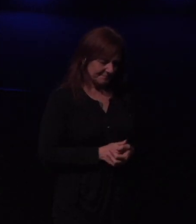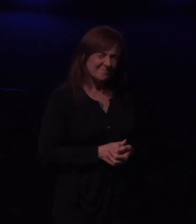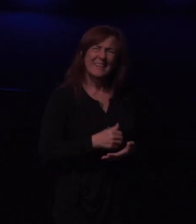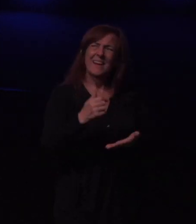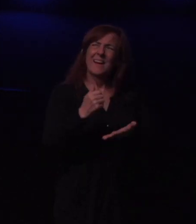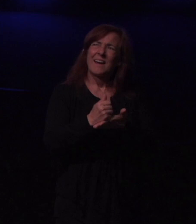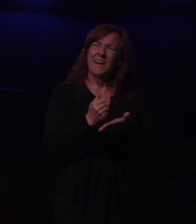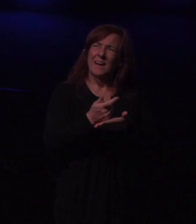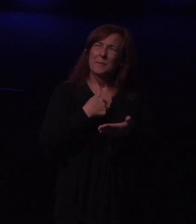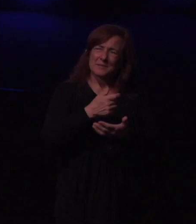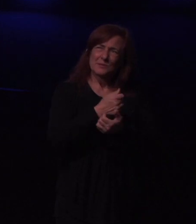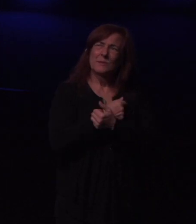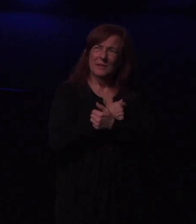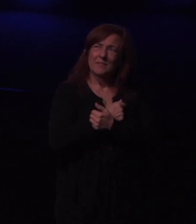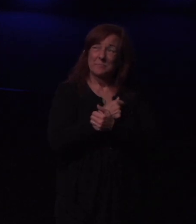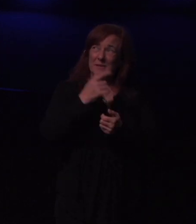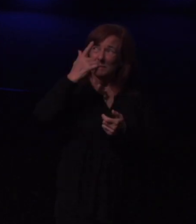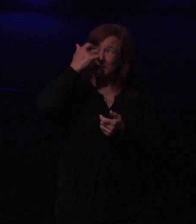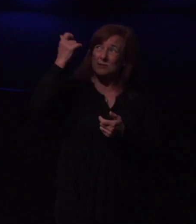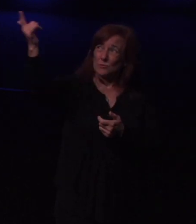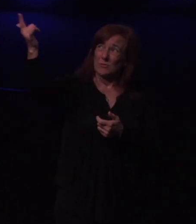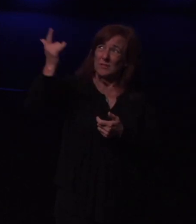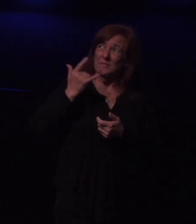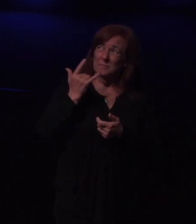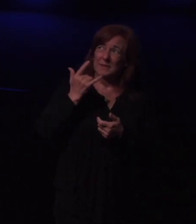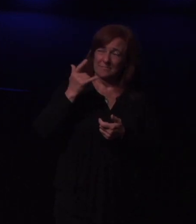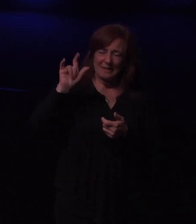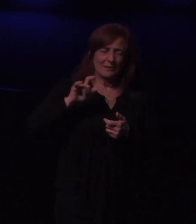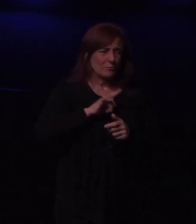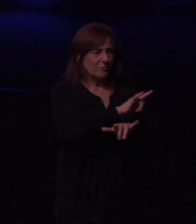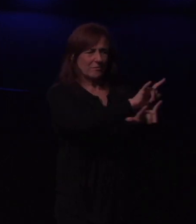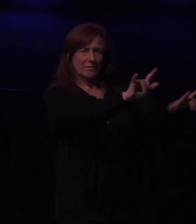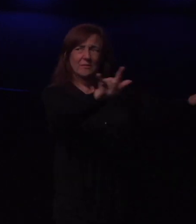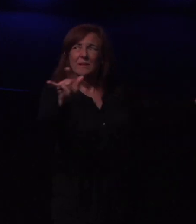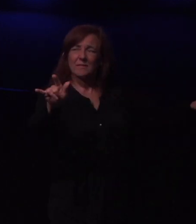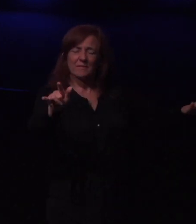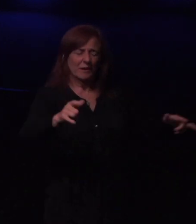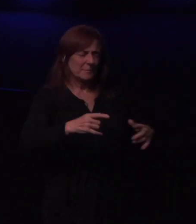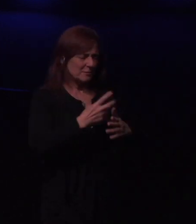Help us love because you first loved us. Help us dig in